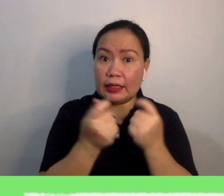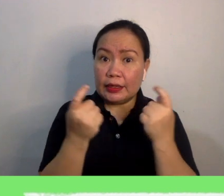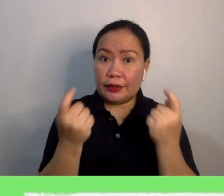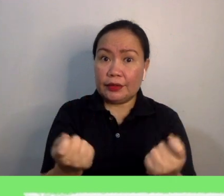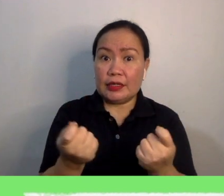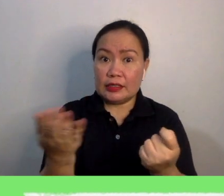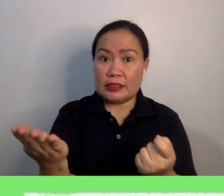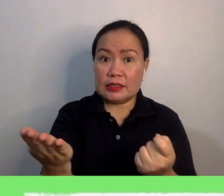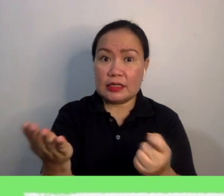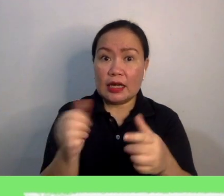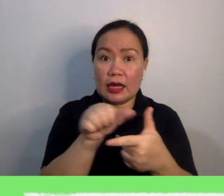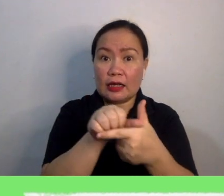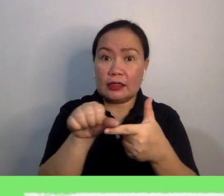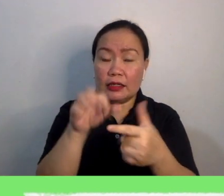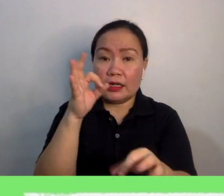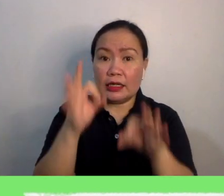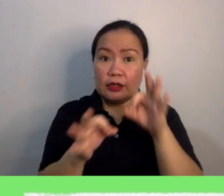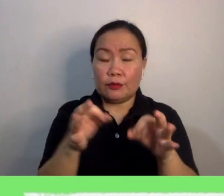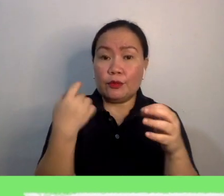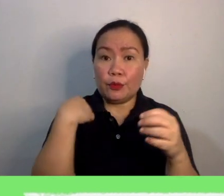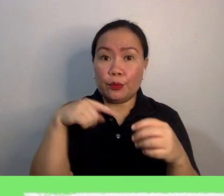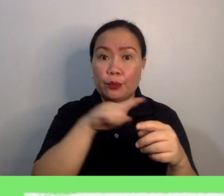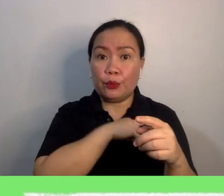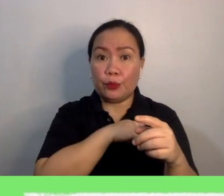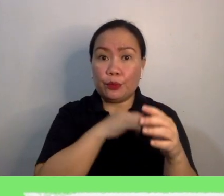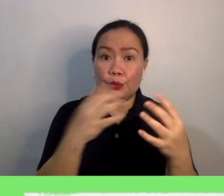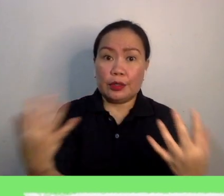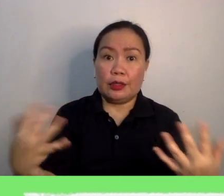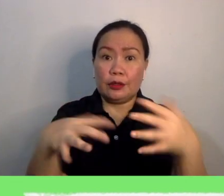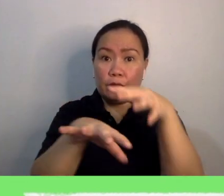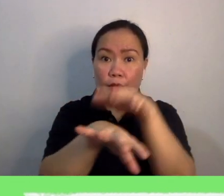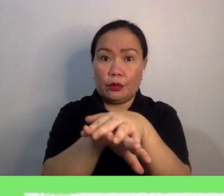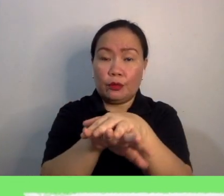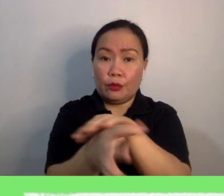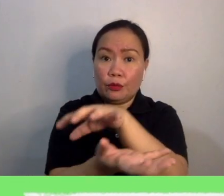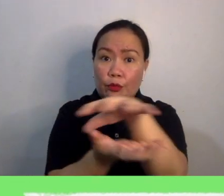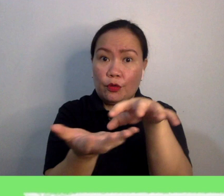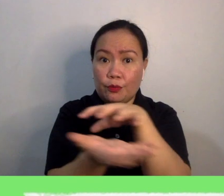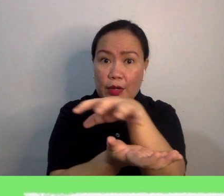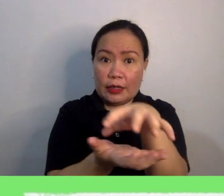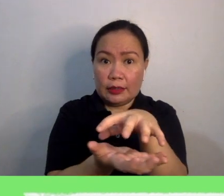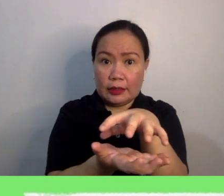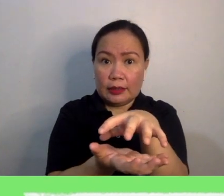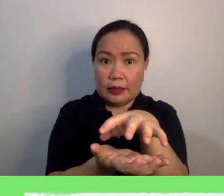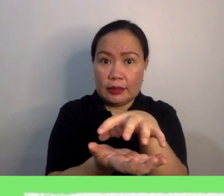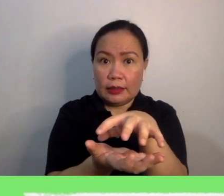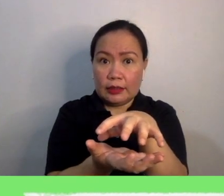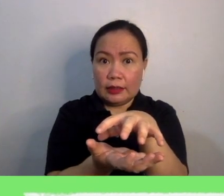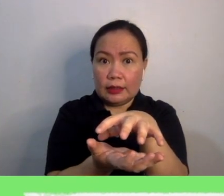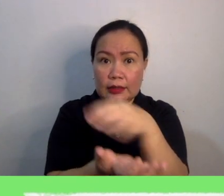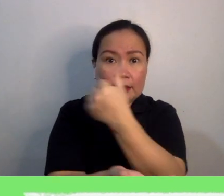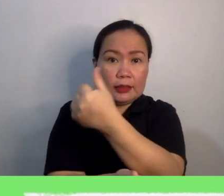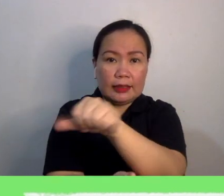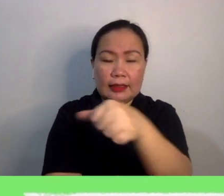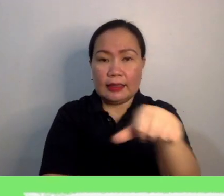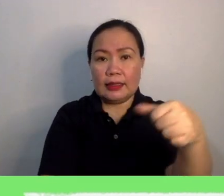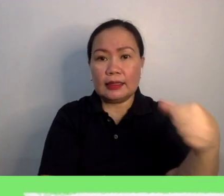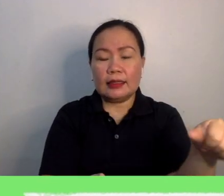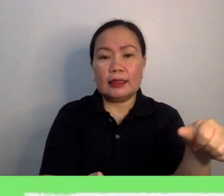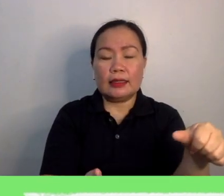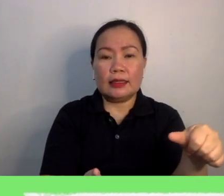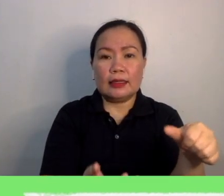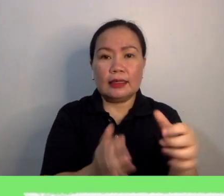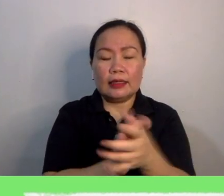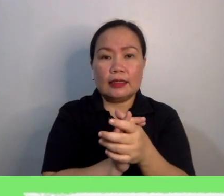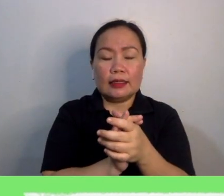we will be combining, kung pagsasamahin natin ang kahit ano dito